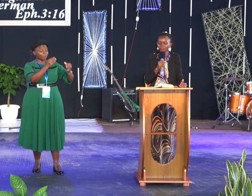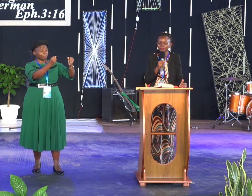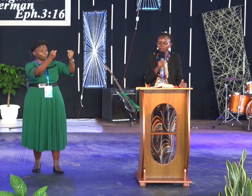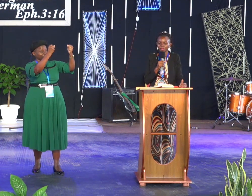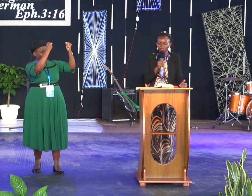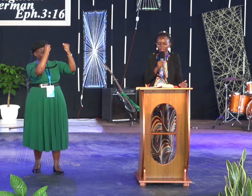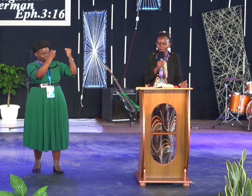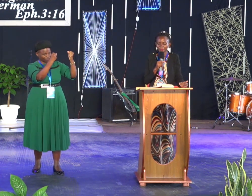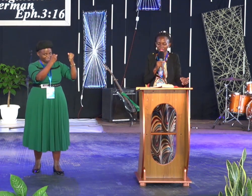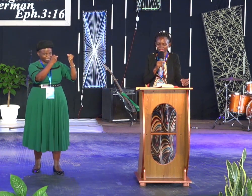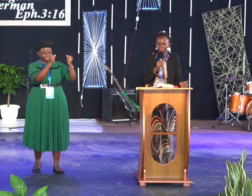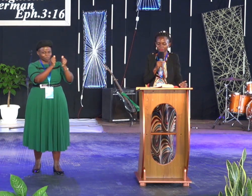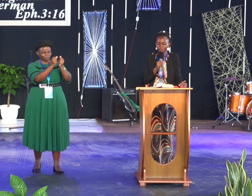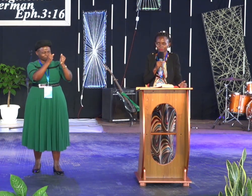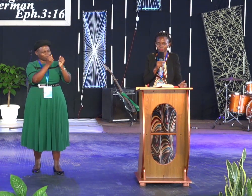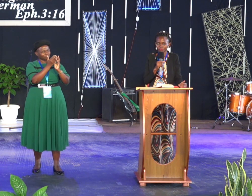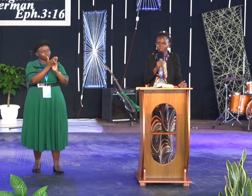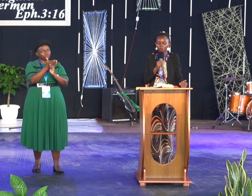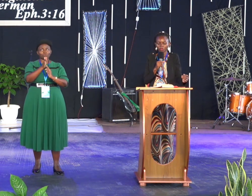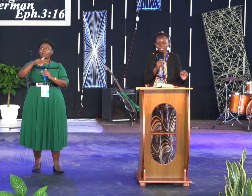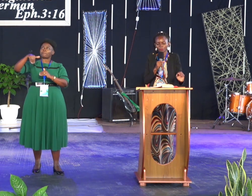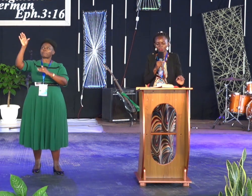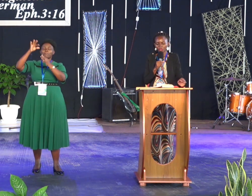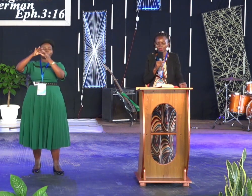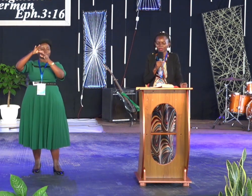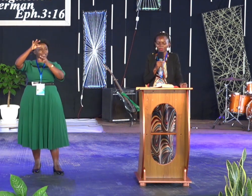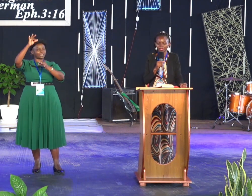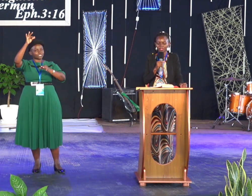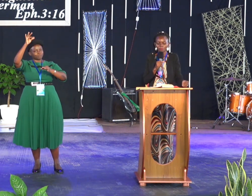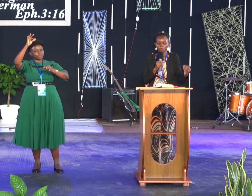with might through his spirit.